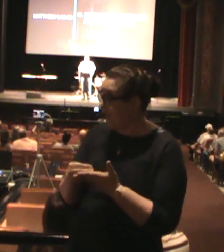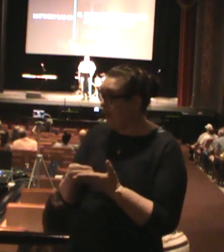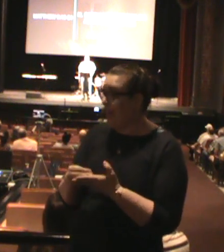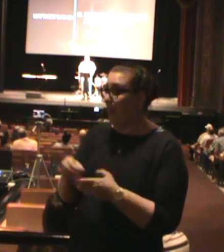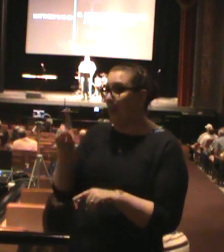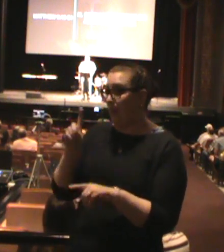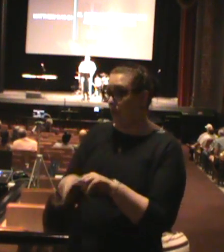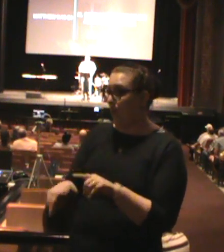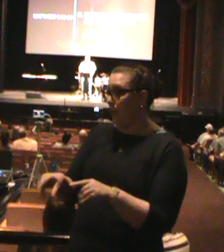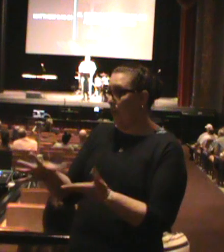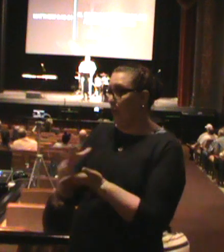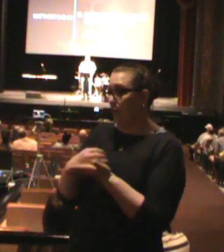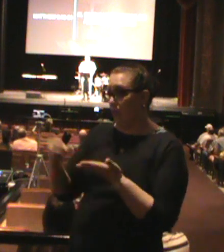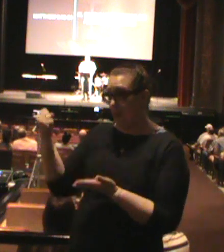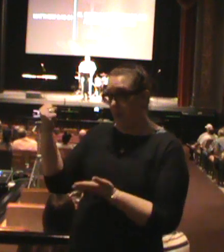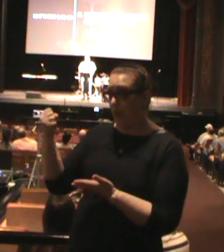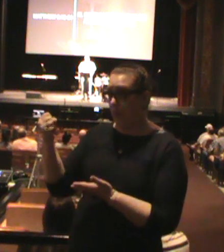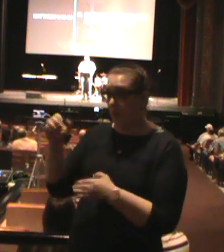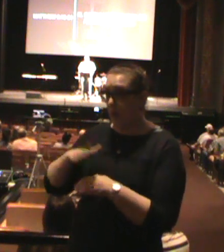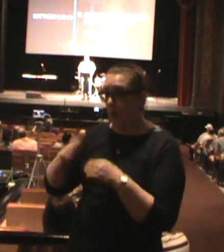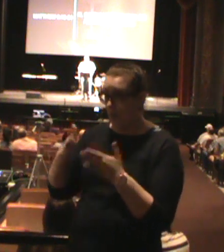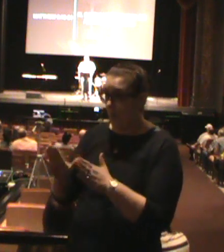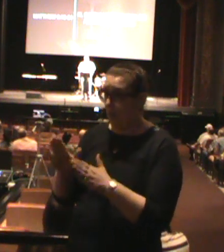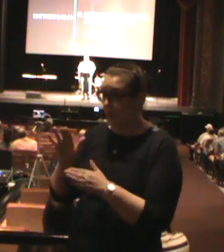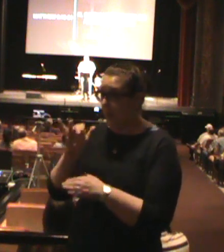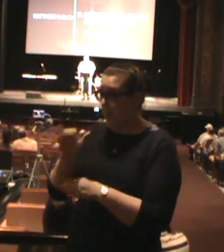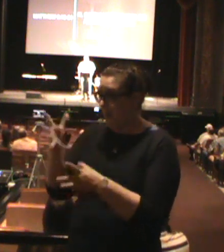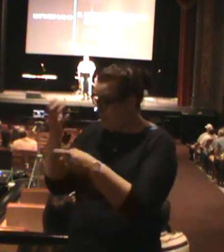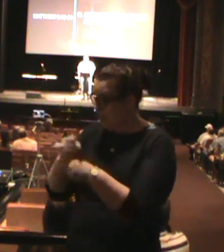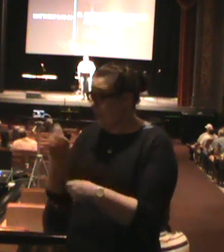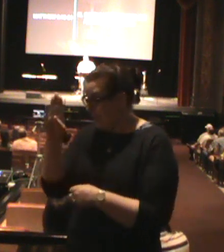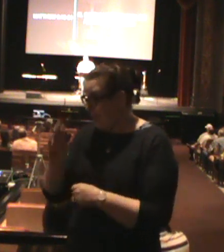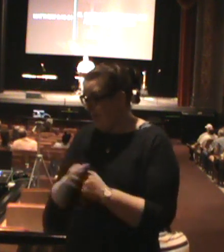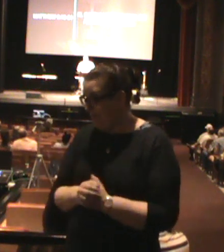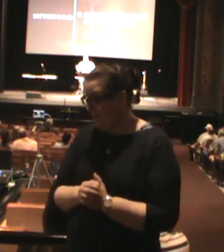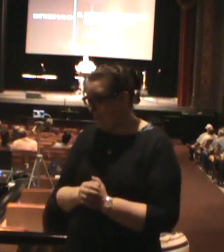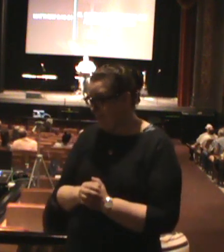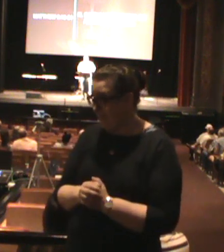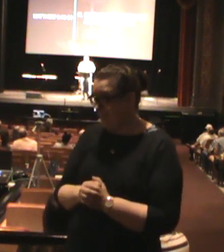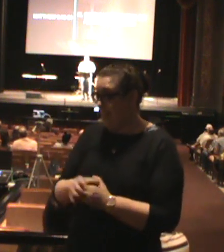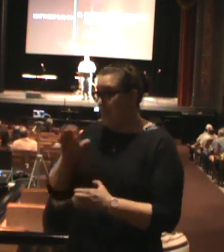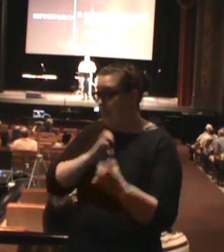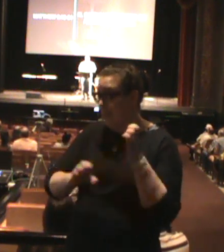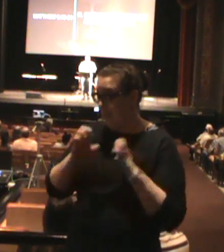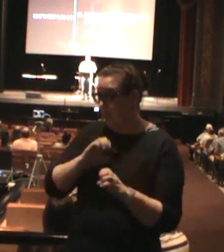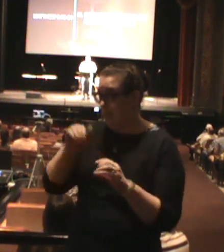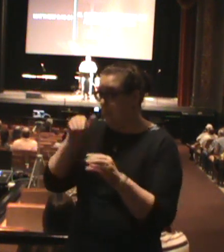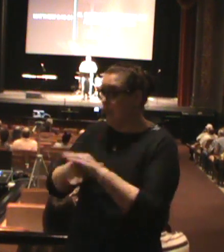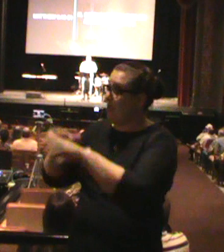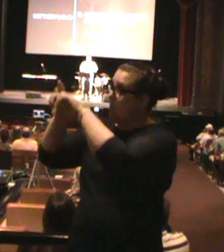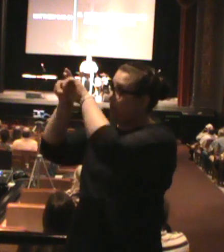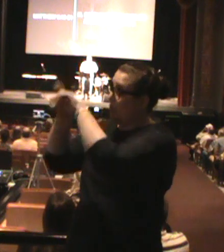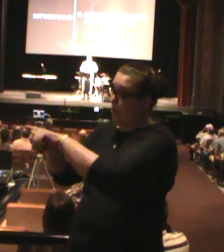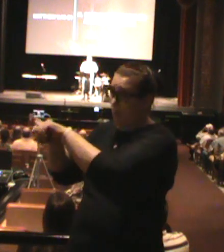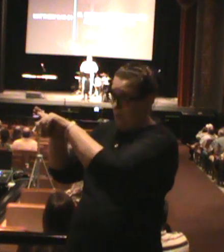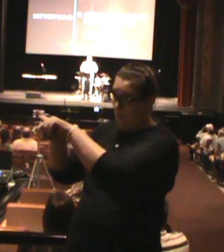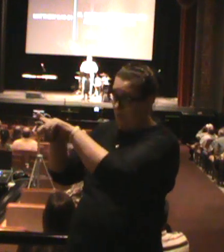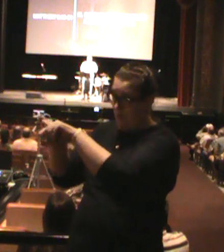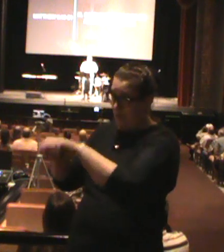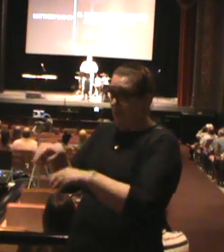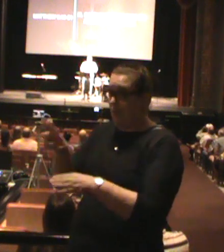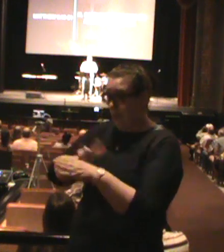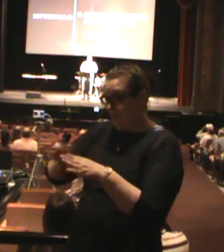take up any offerings along the way. Is that trust in God? It was an exercise in trust. But they called it a